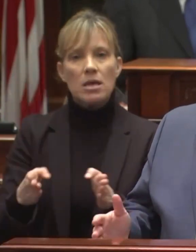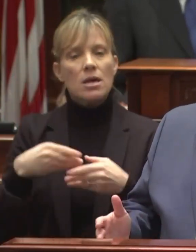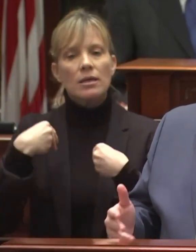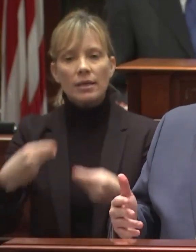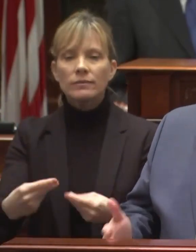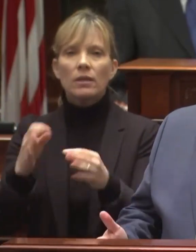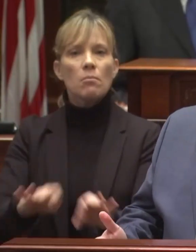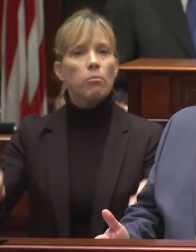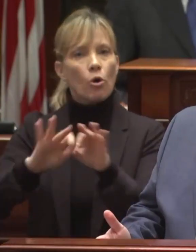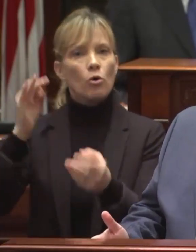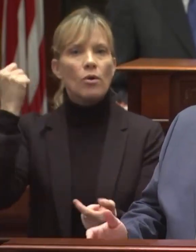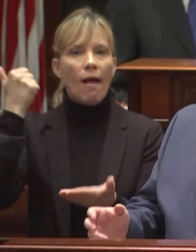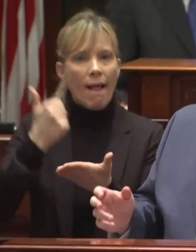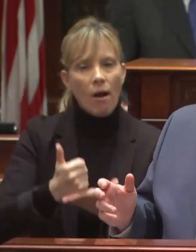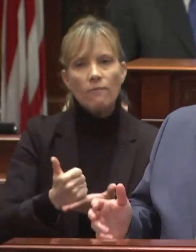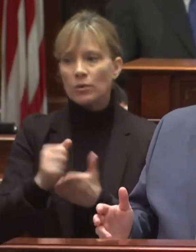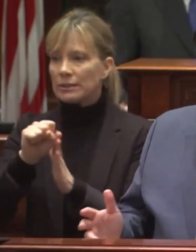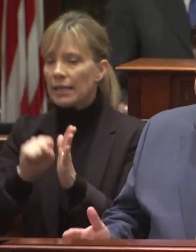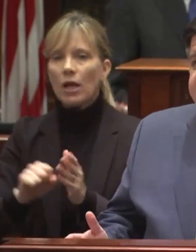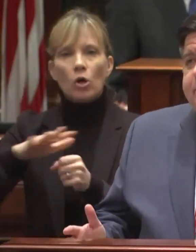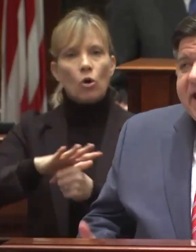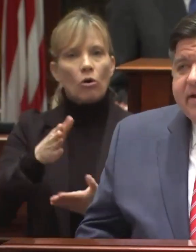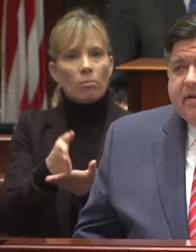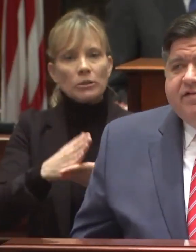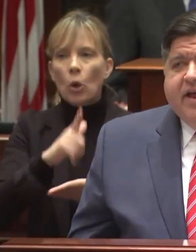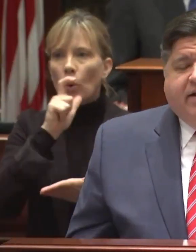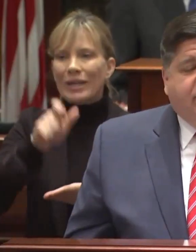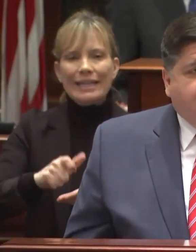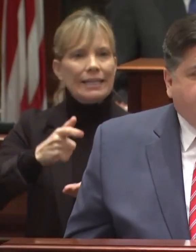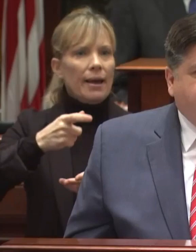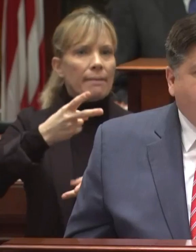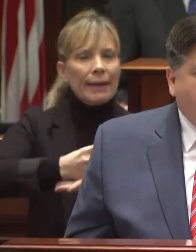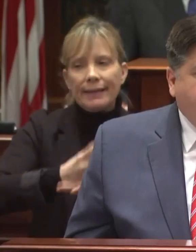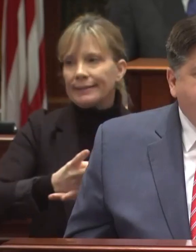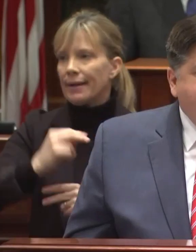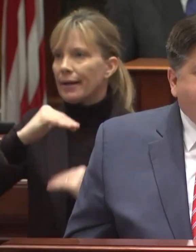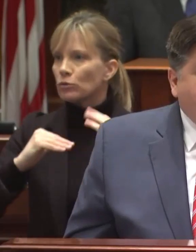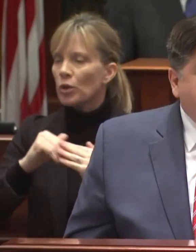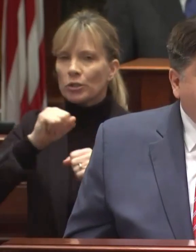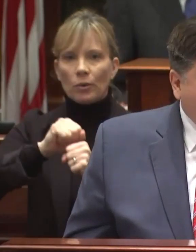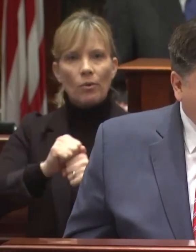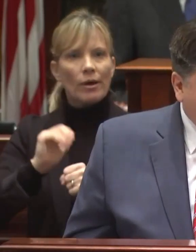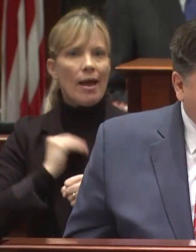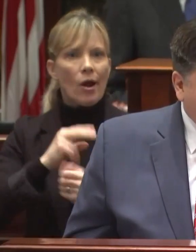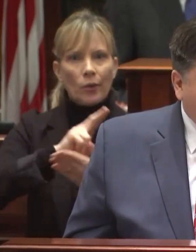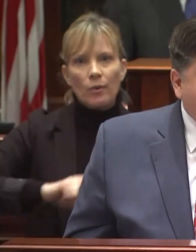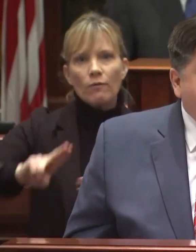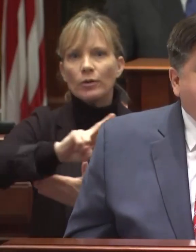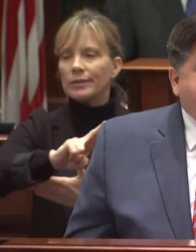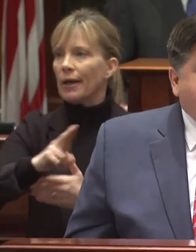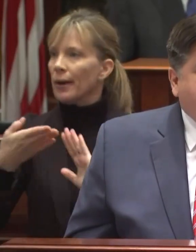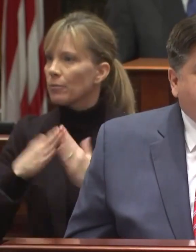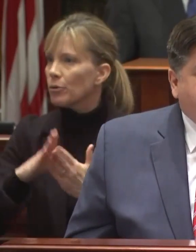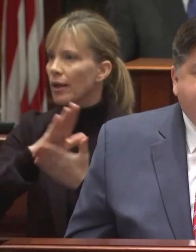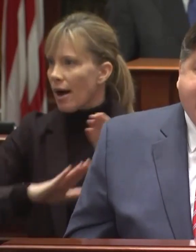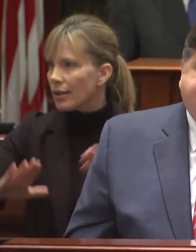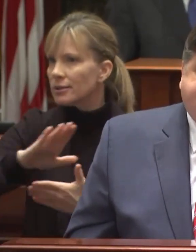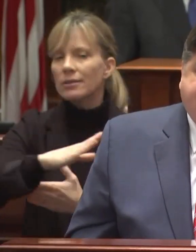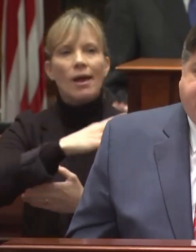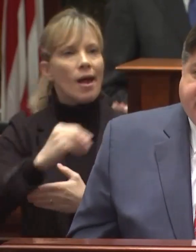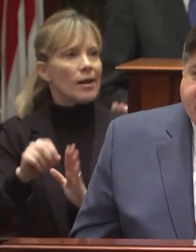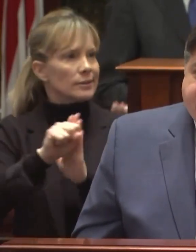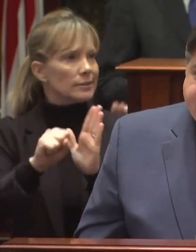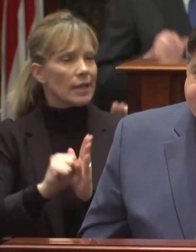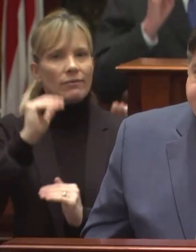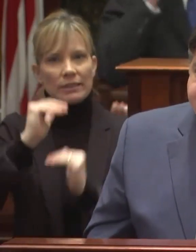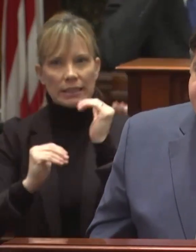relief to state and local budgets for badly needed maintenance and construction work at our universities, our community colleges, and